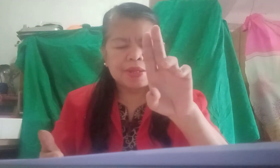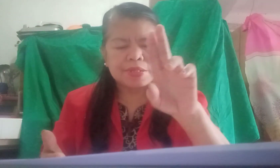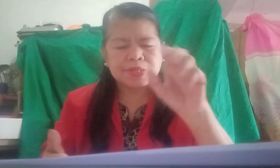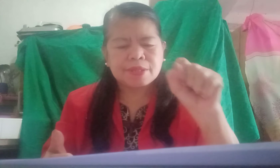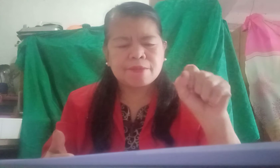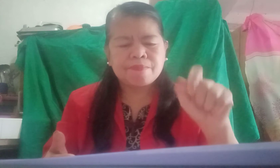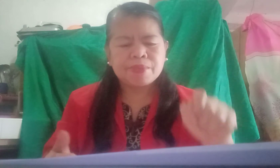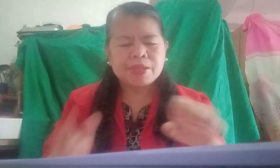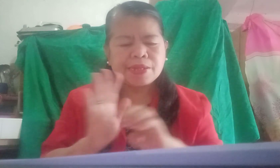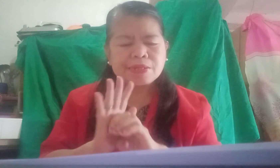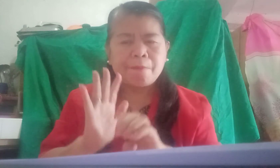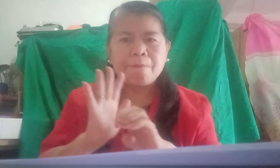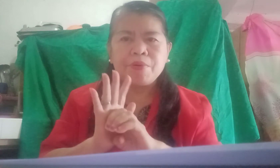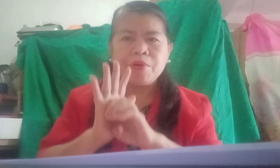crust. Example: